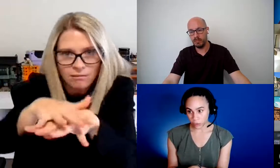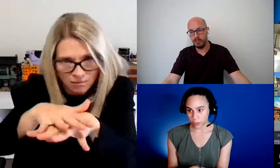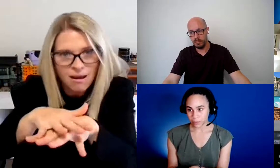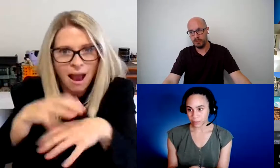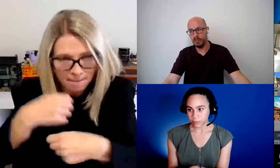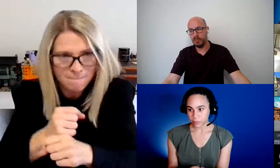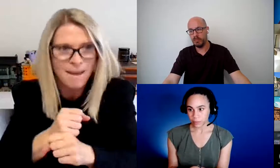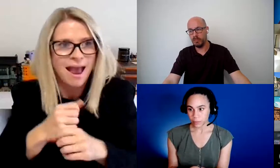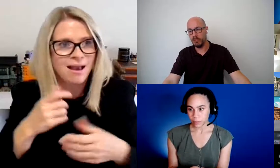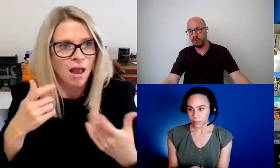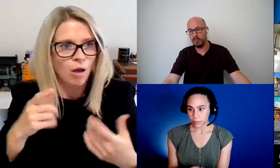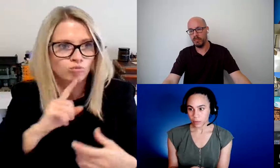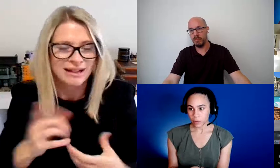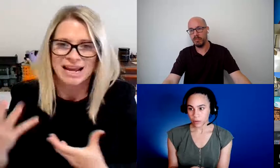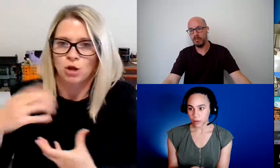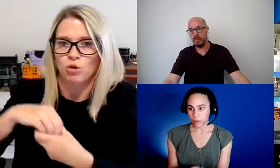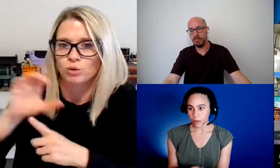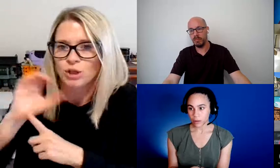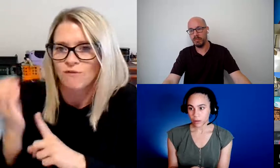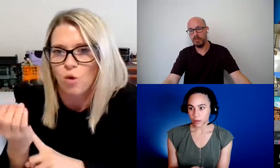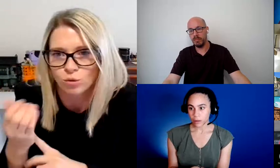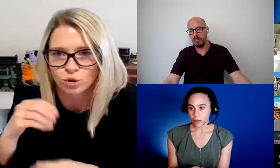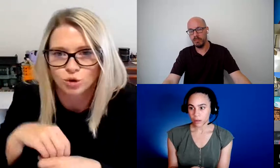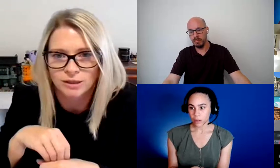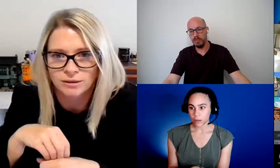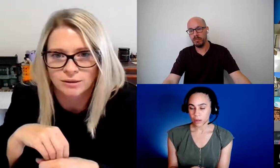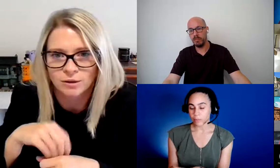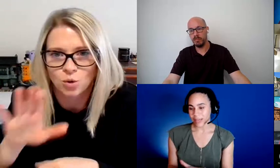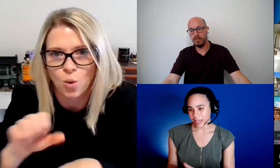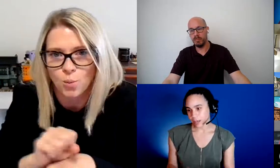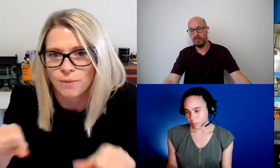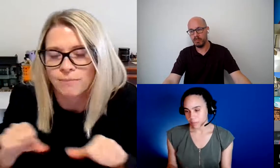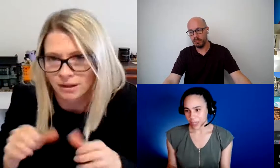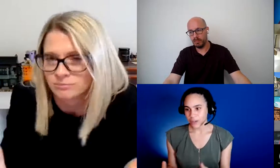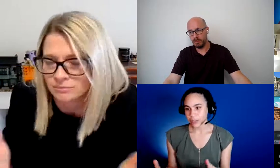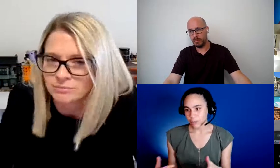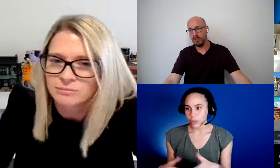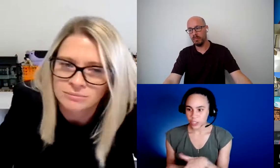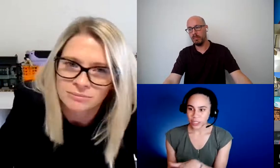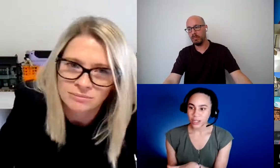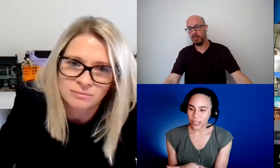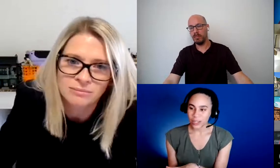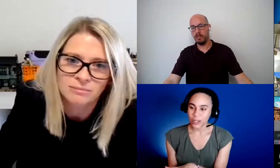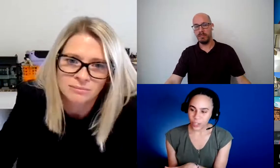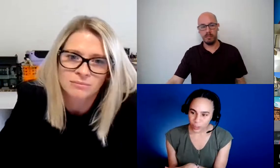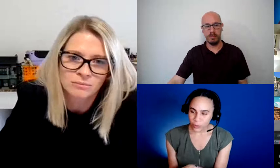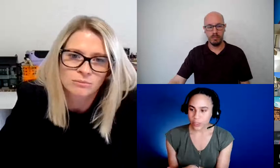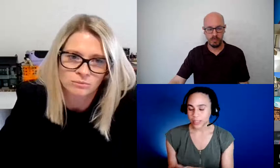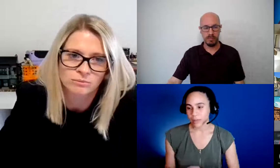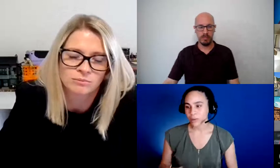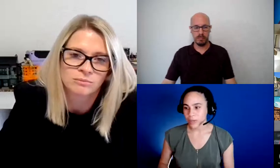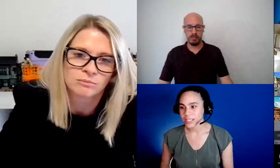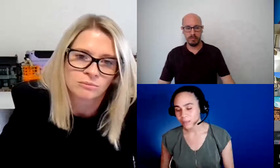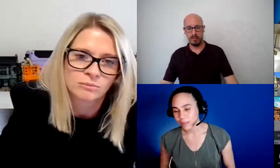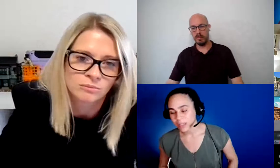employees to make an